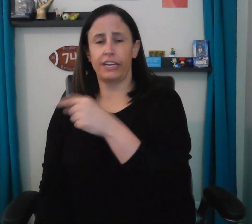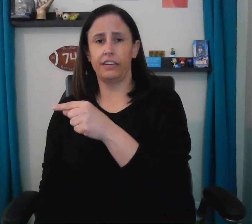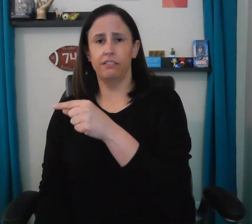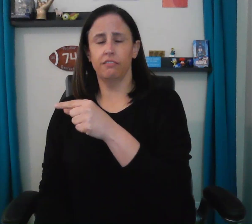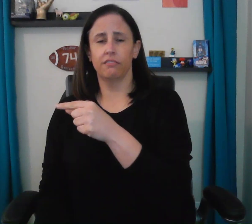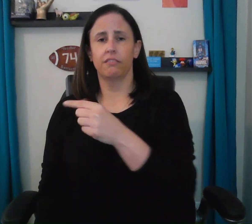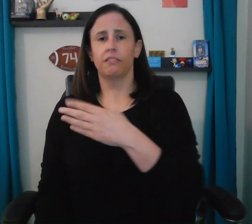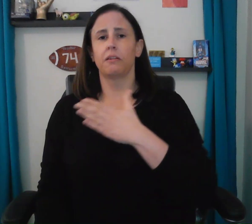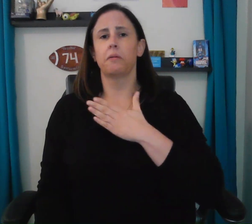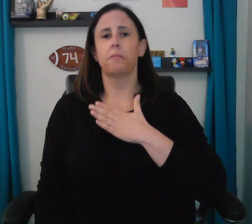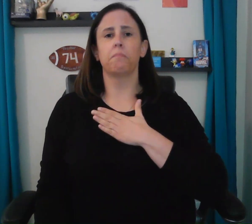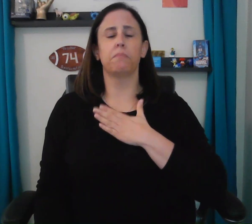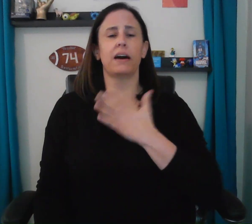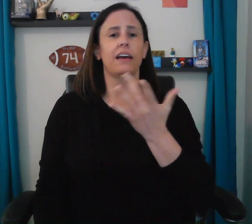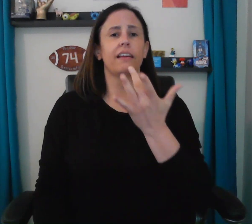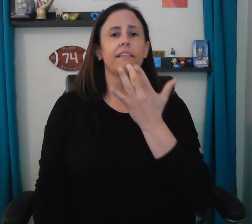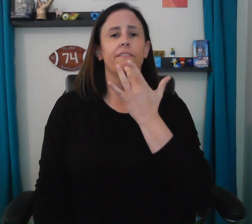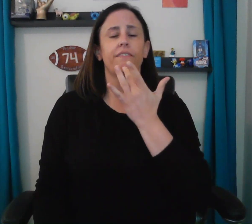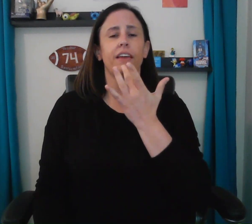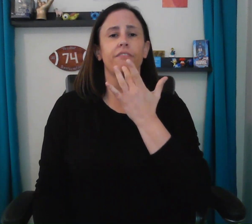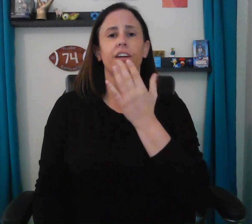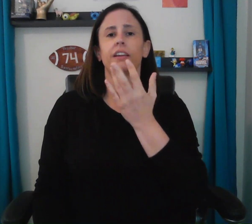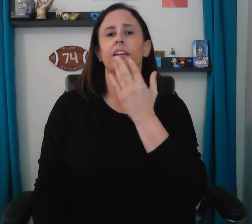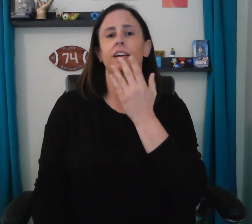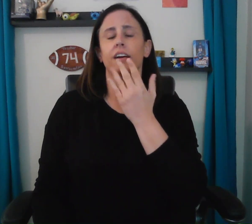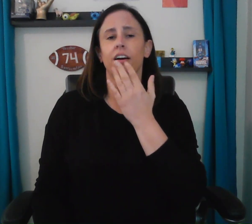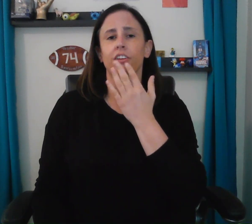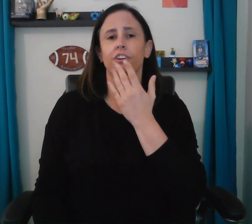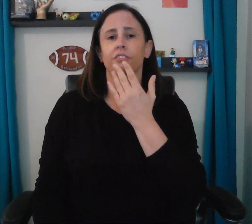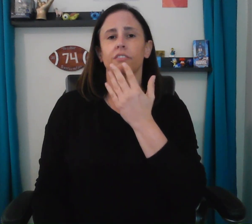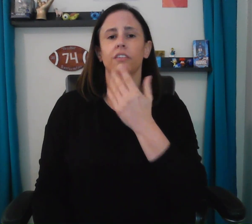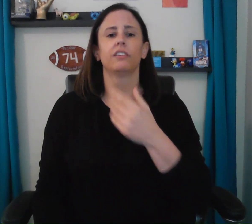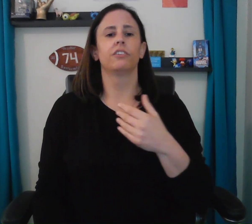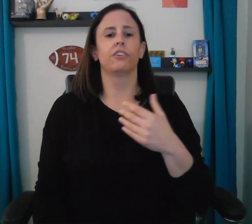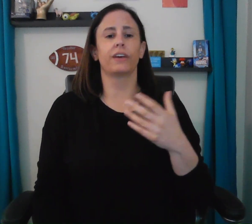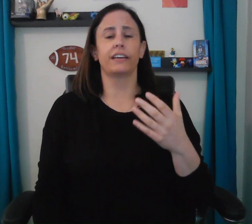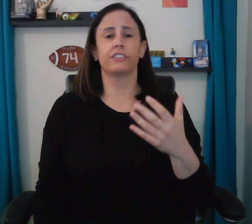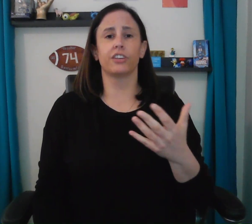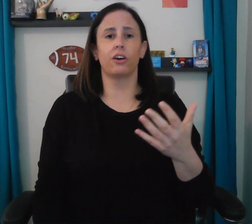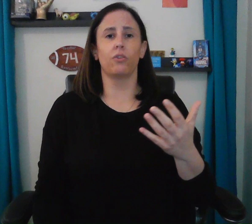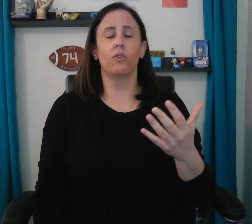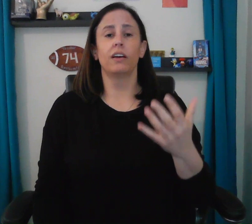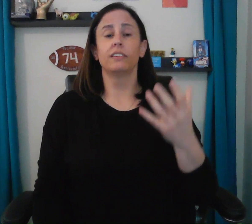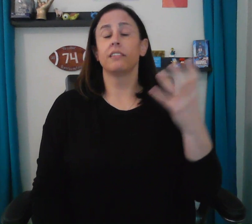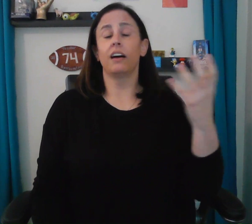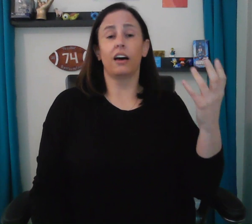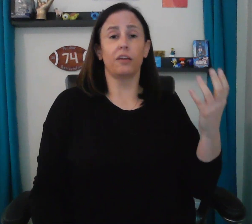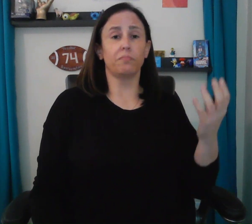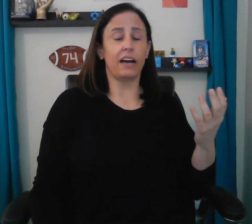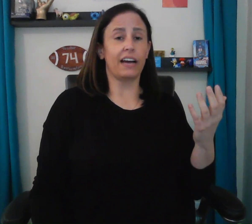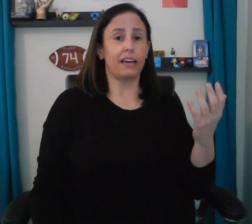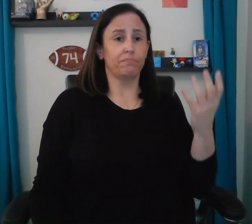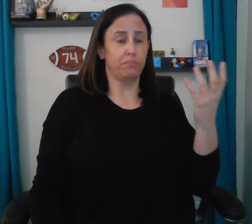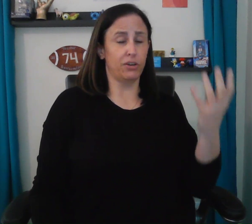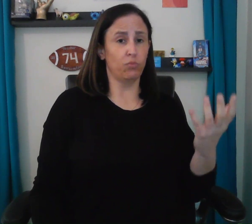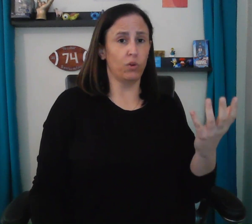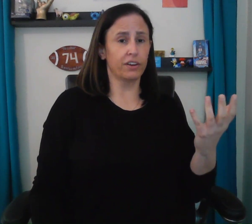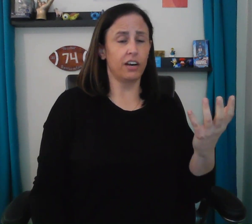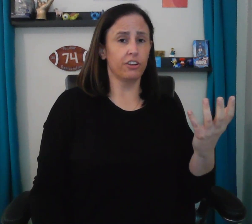green, my favorite color. Okay, so I put one color